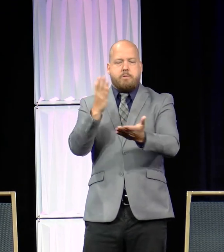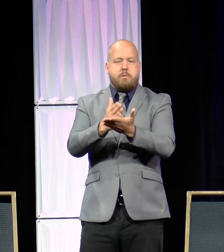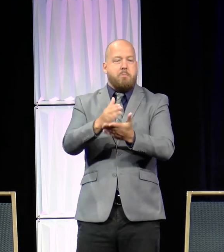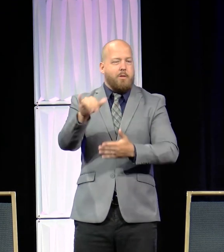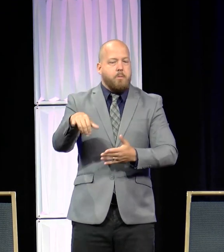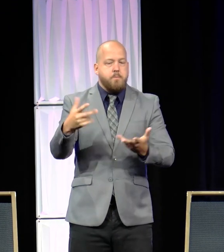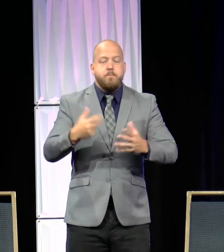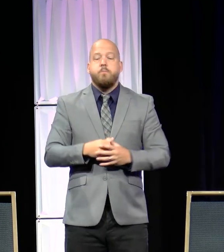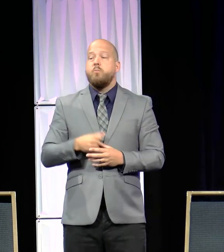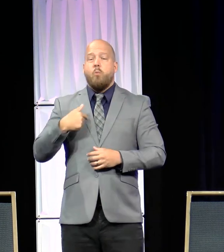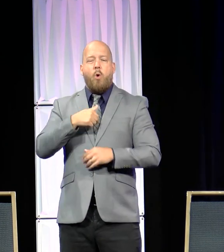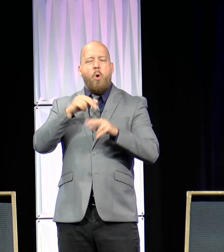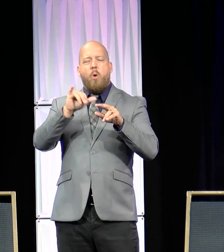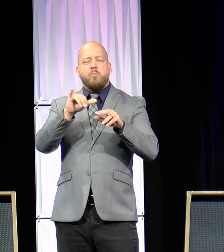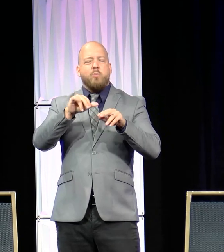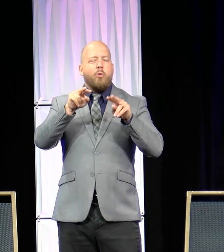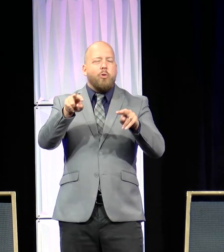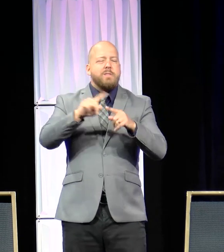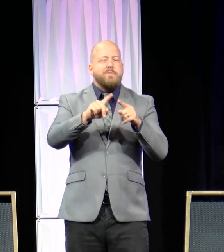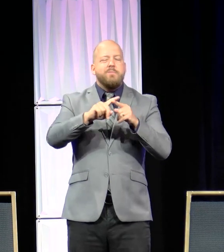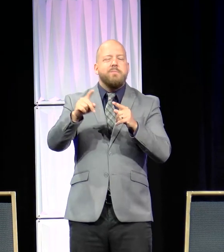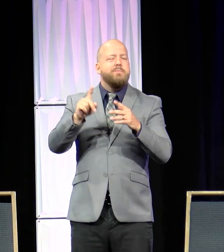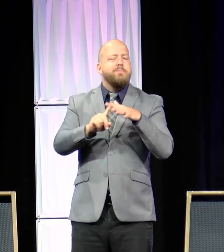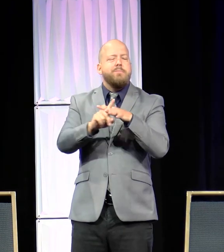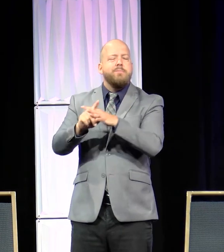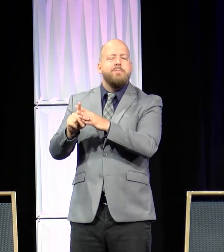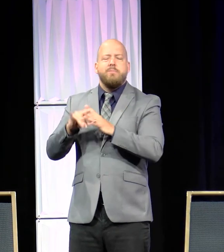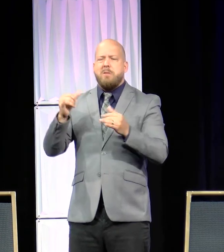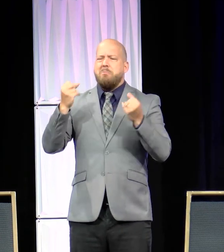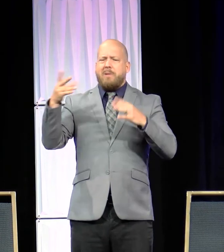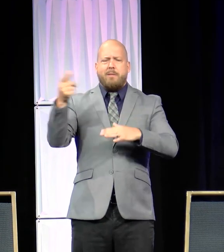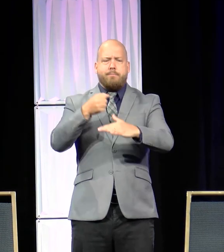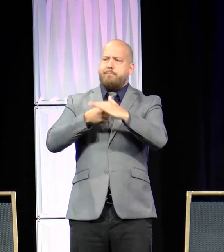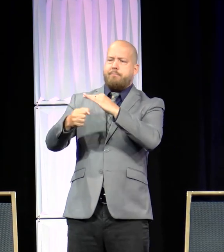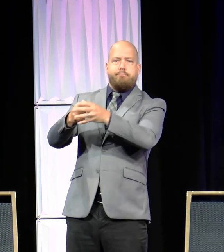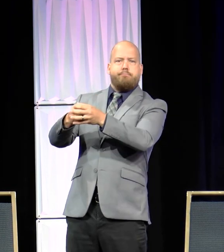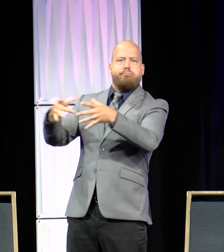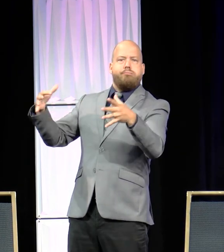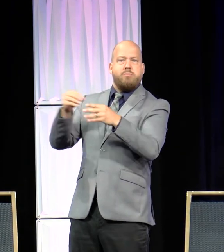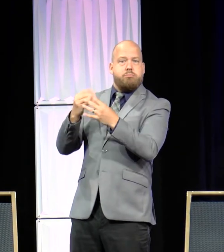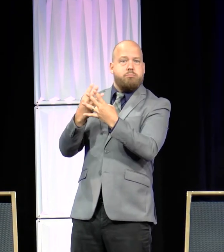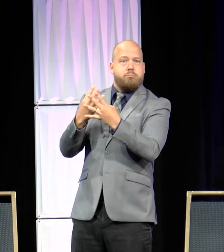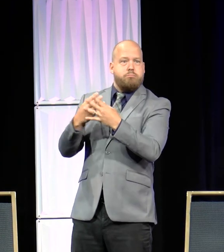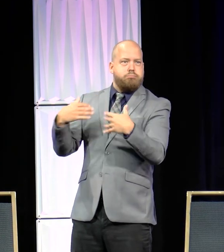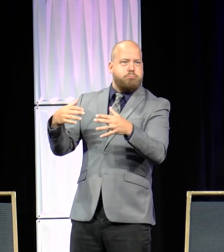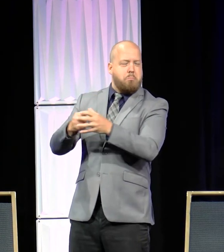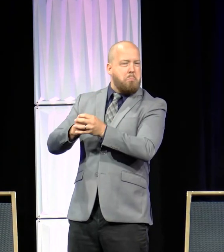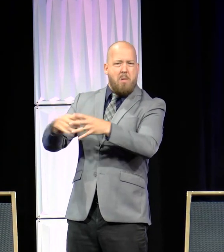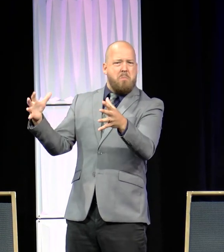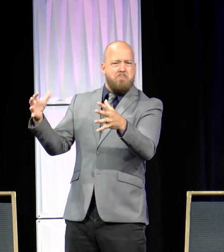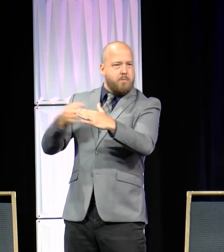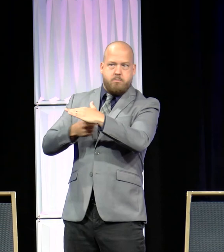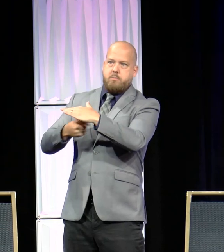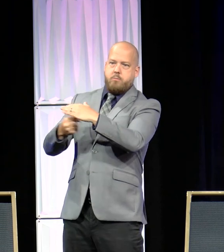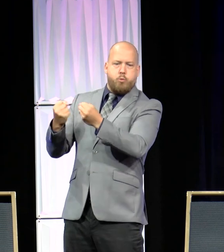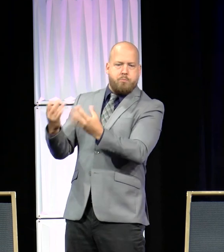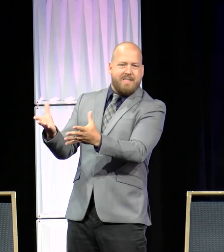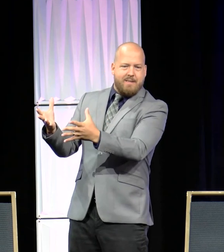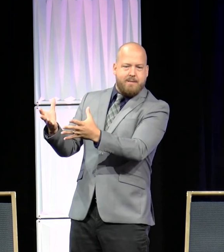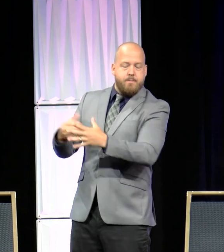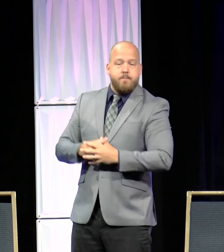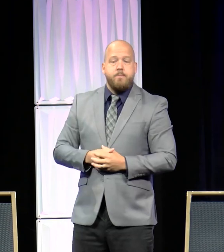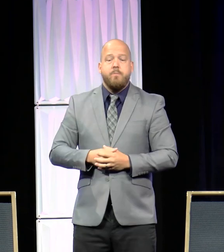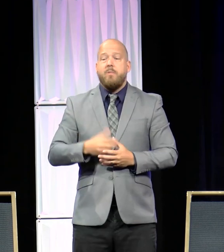amounts of drug, mandatory sentencing. So I was doing a lot of work, the impact it was having on black and brown and financially poor communities in